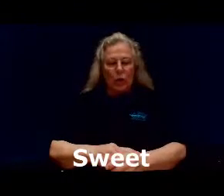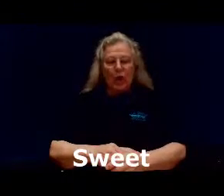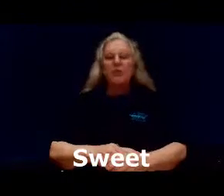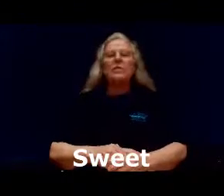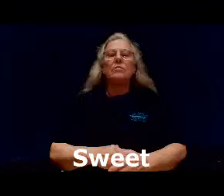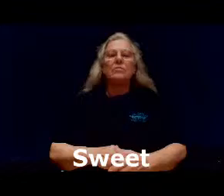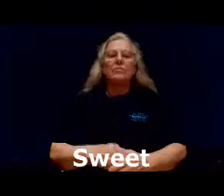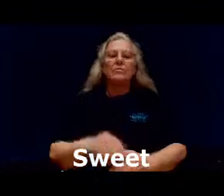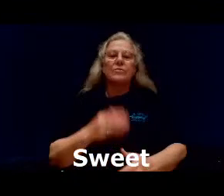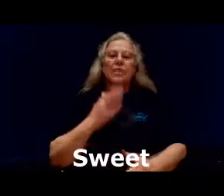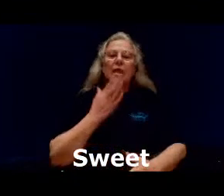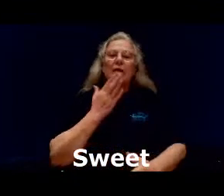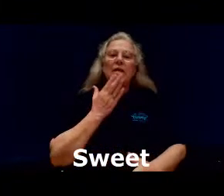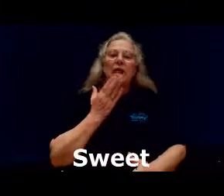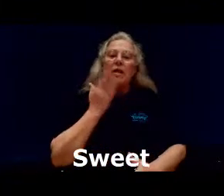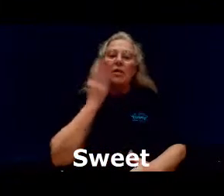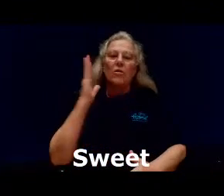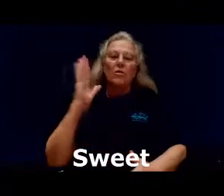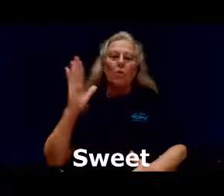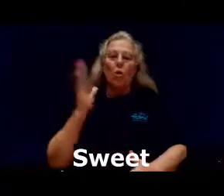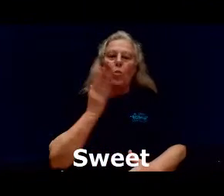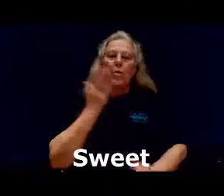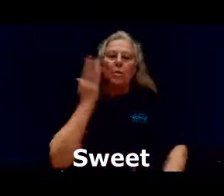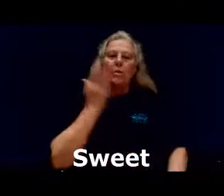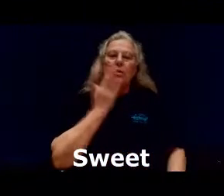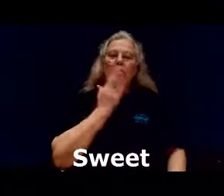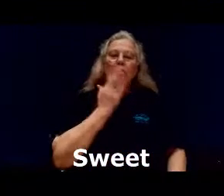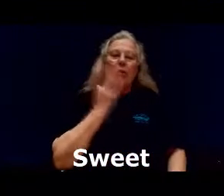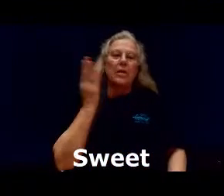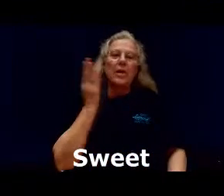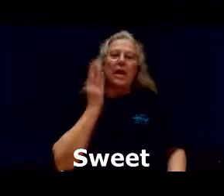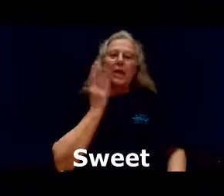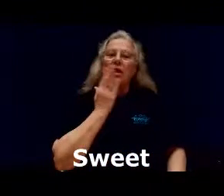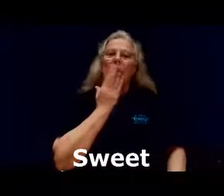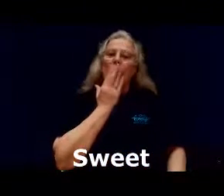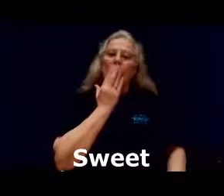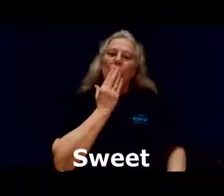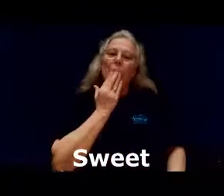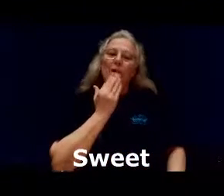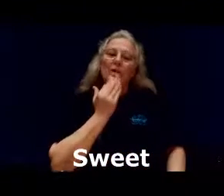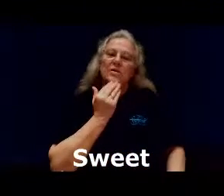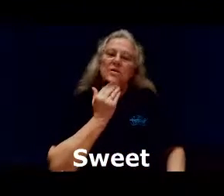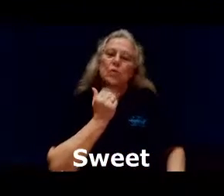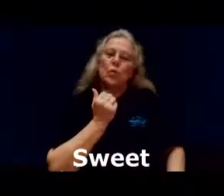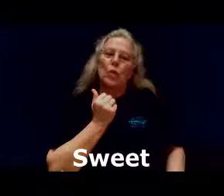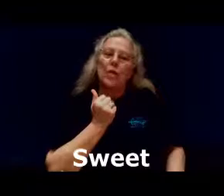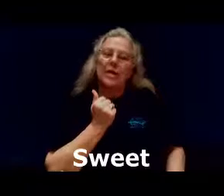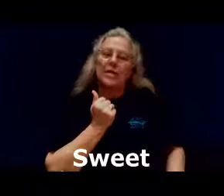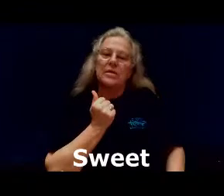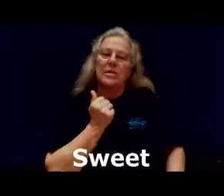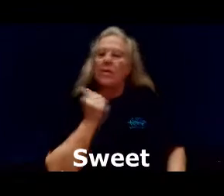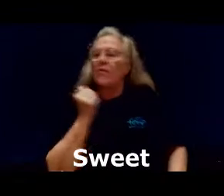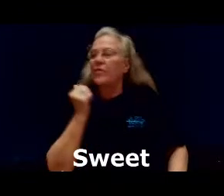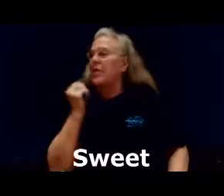Sweet, take your open dominant hand and sweet things come off the